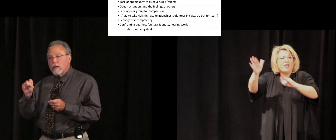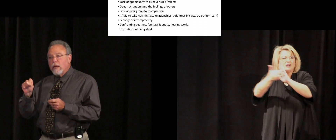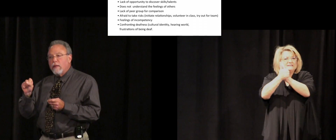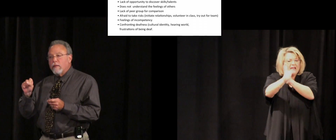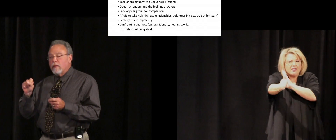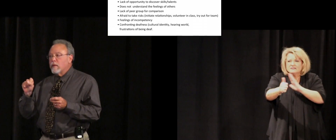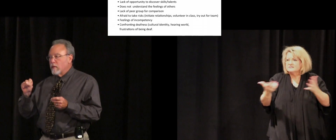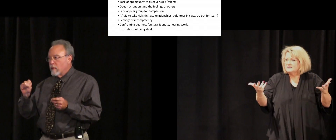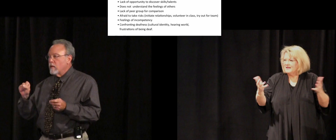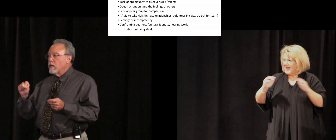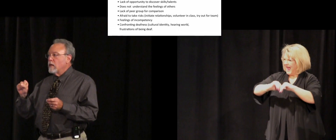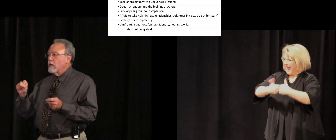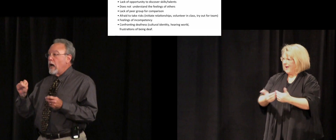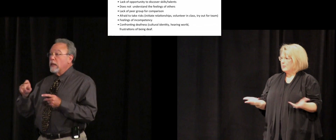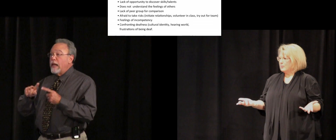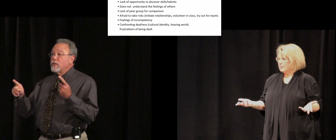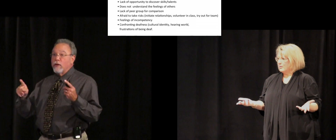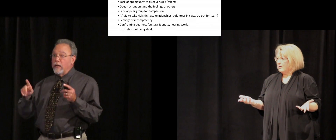Confusion about their role.